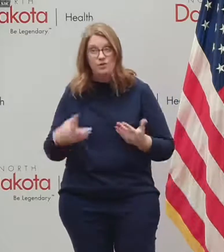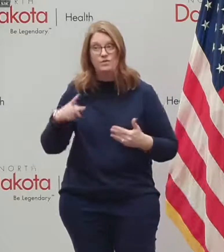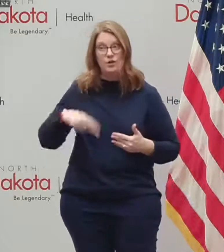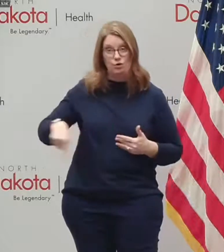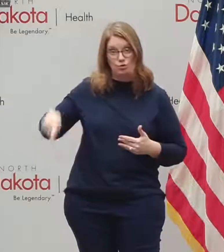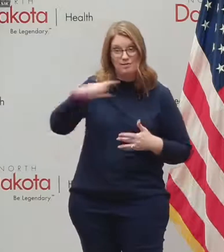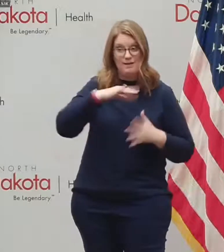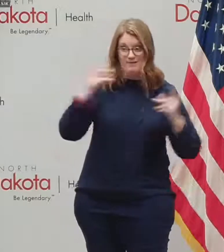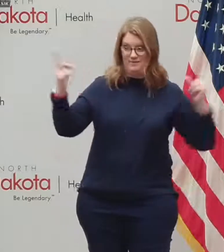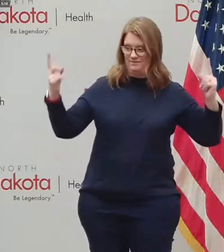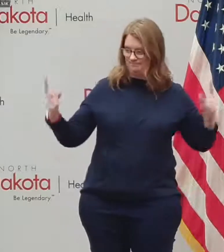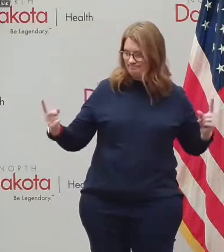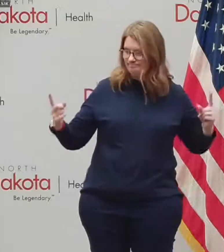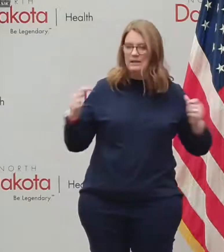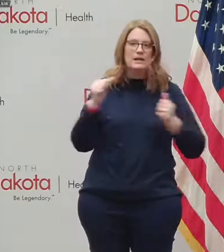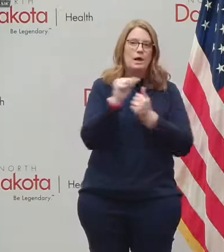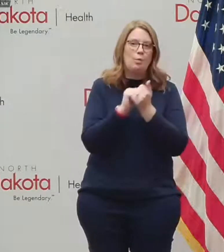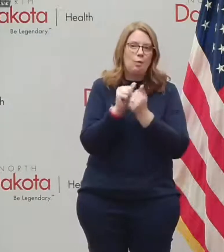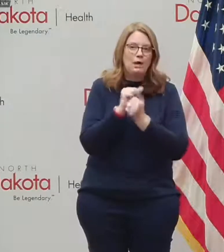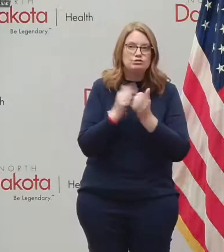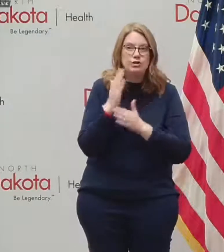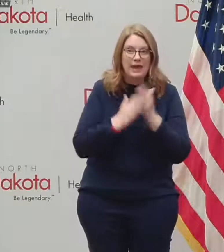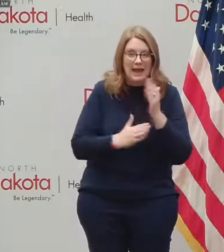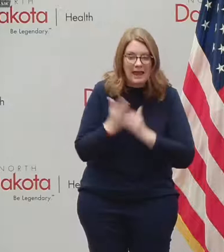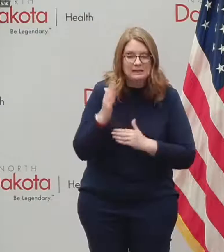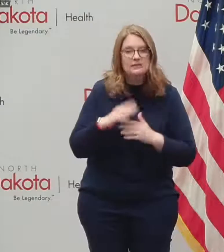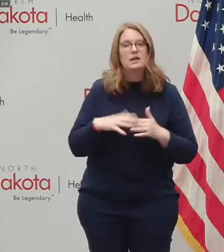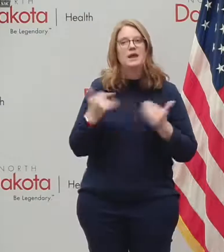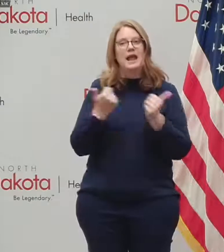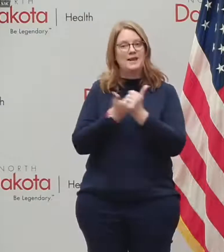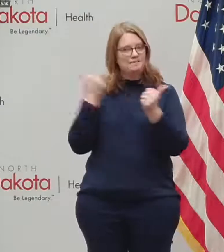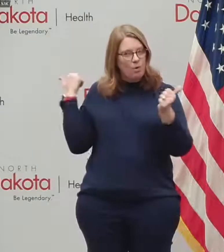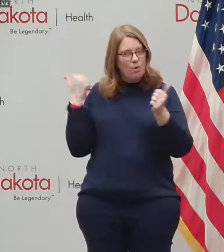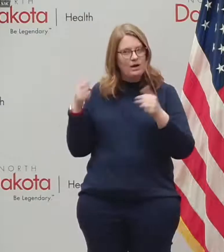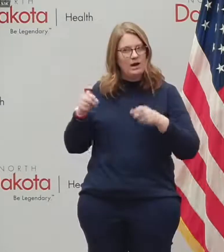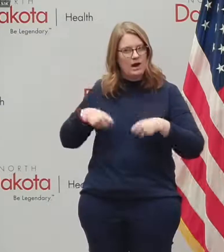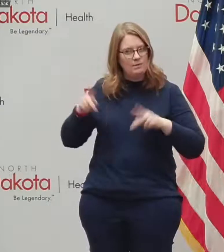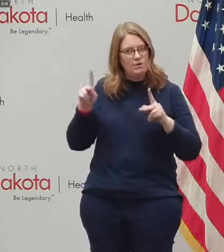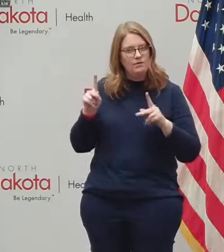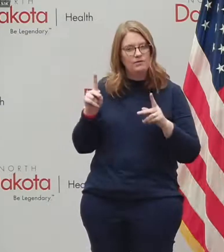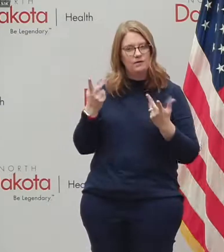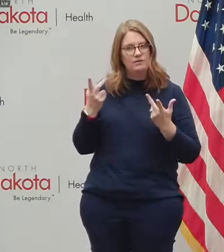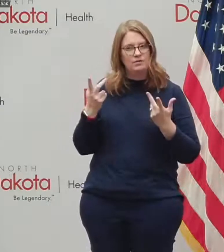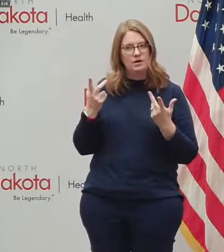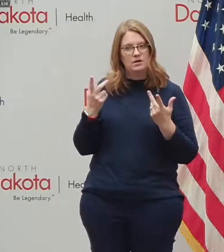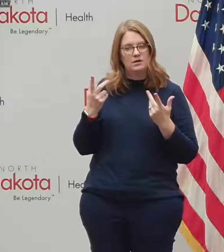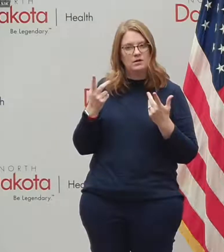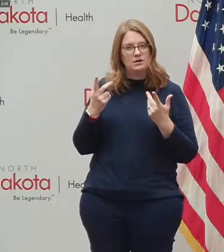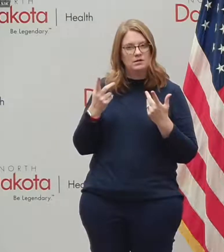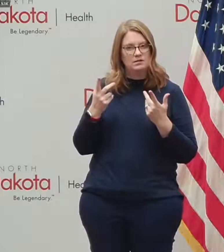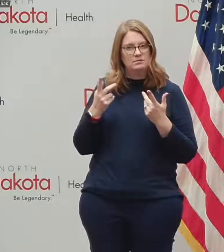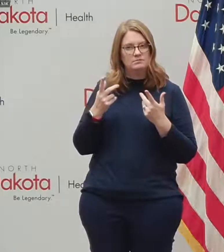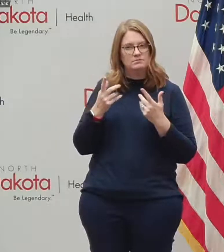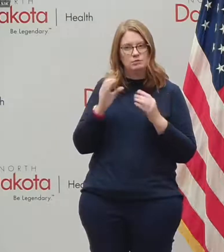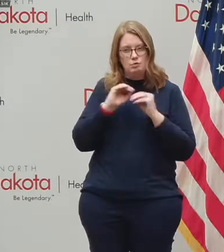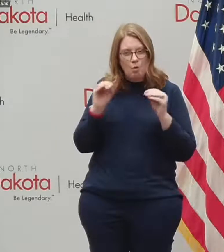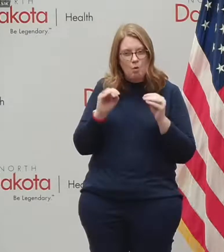physically distanced and practicing hand hygiene and avoiding opportunities for maskless transmission, whether